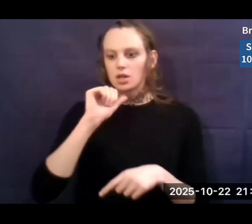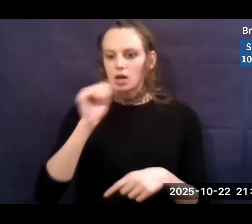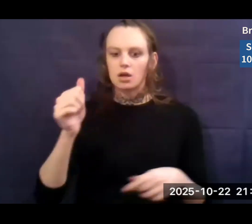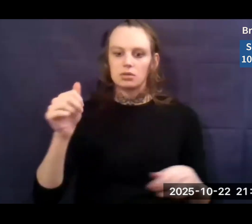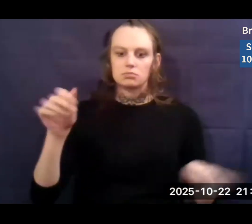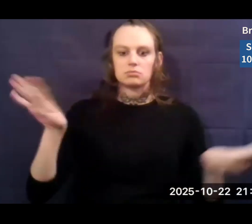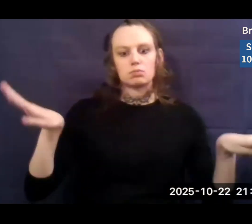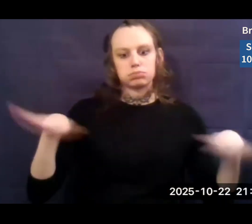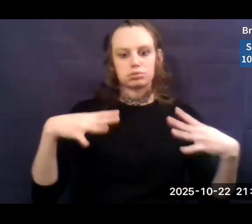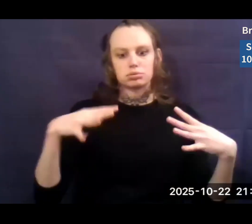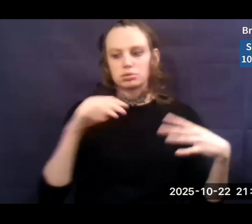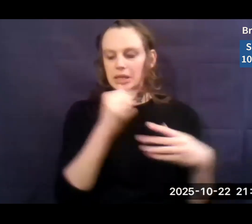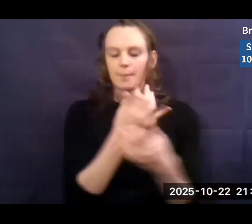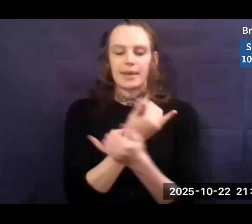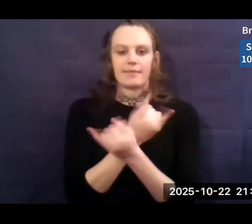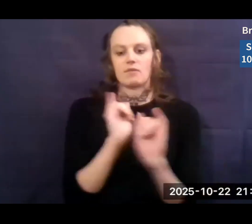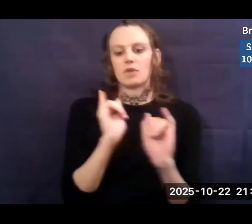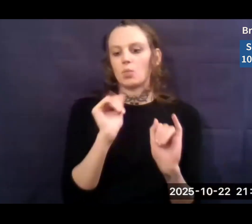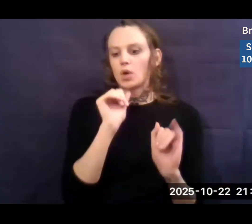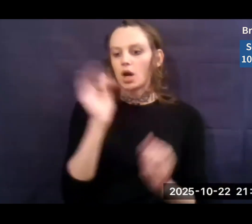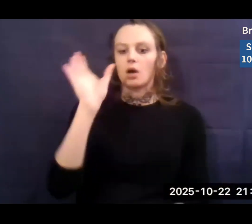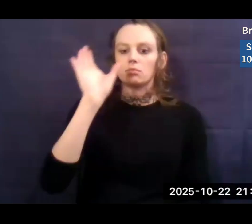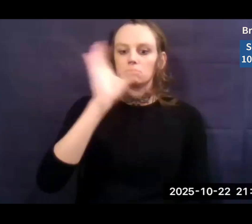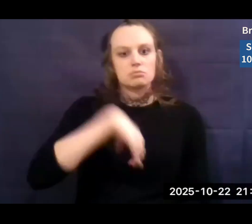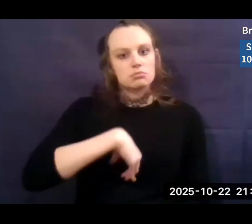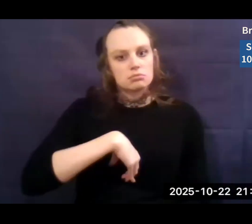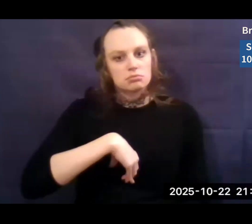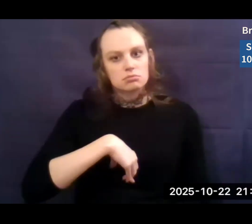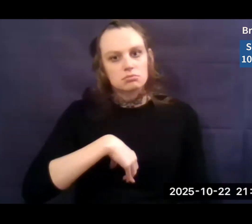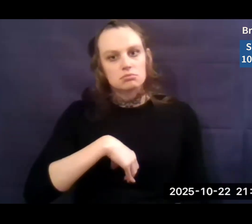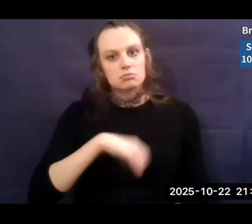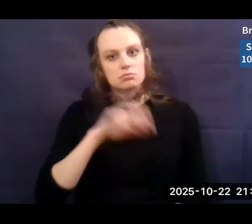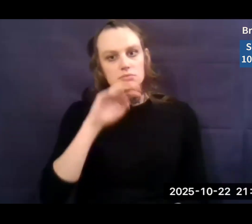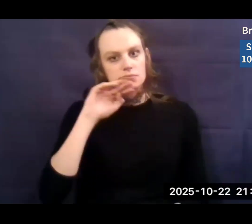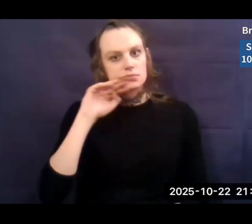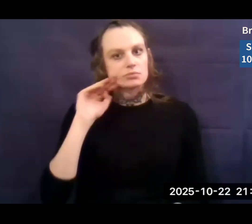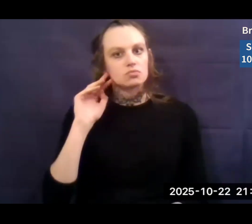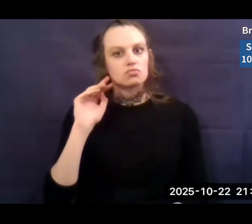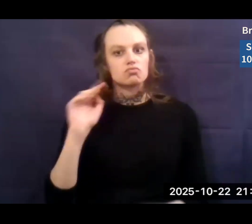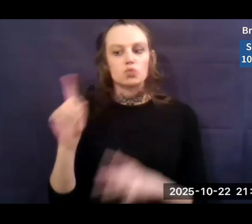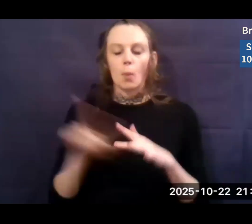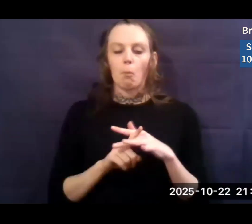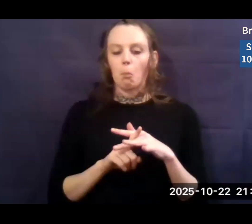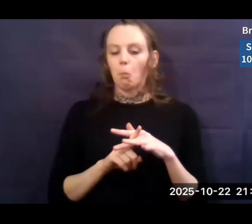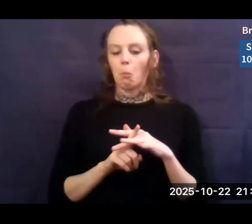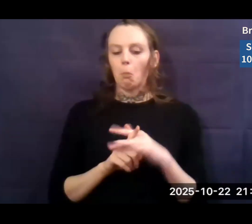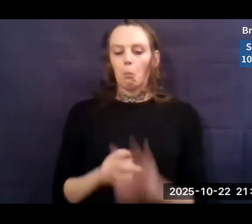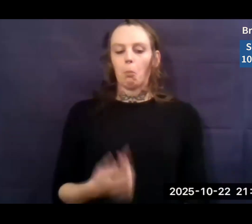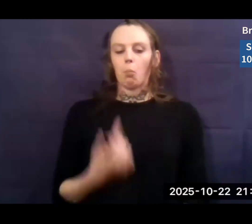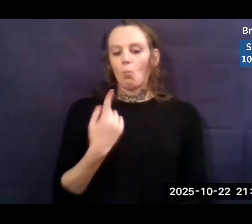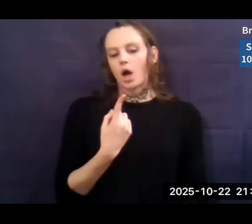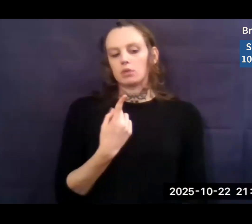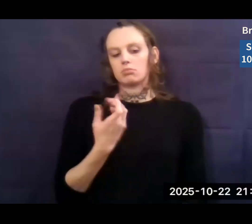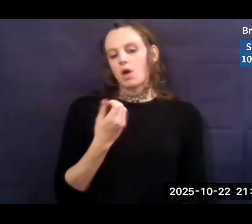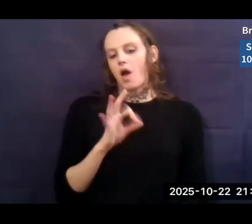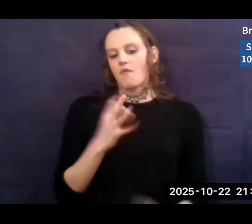not being individual, not being unusual, um just being one of